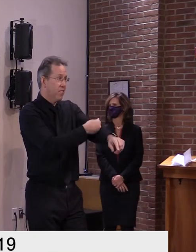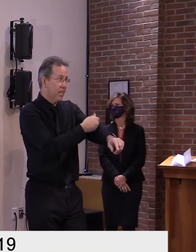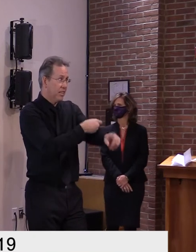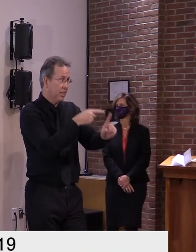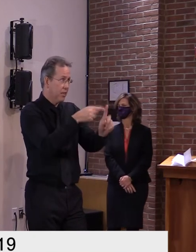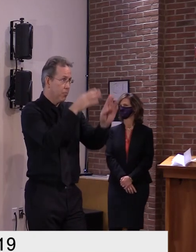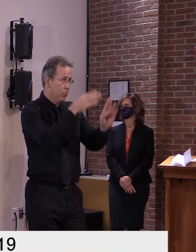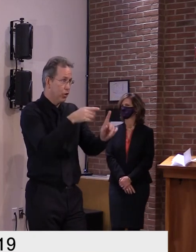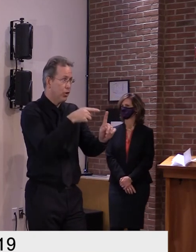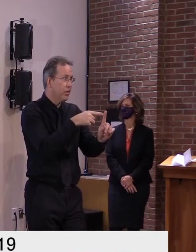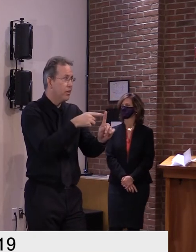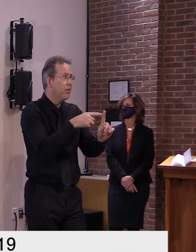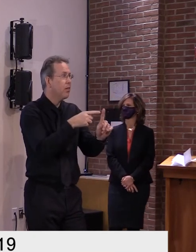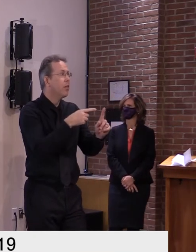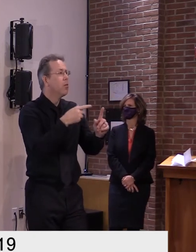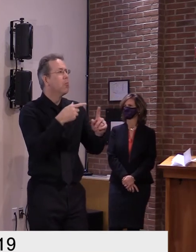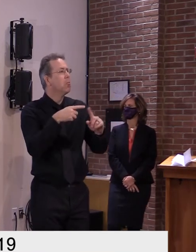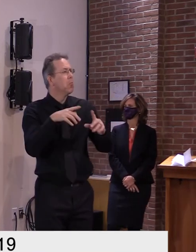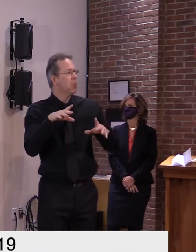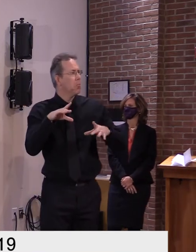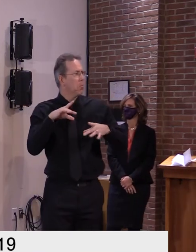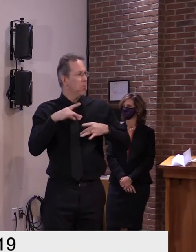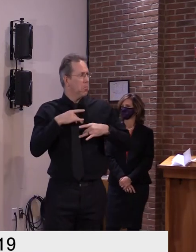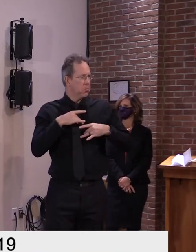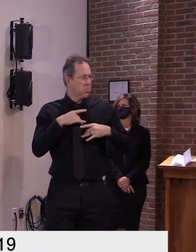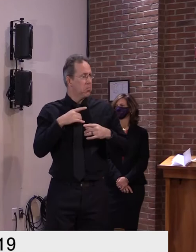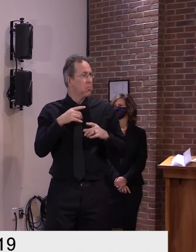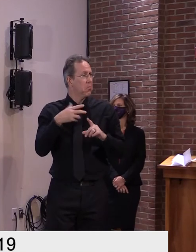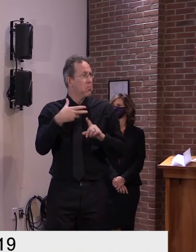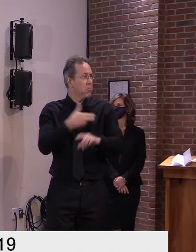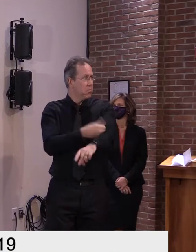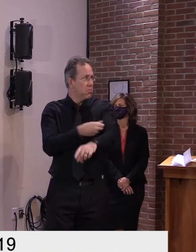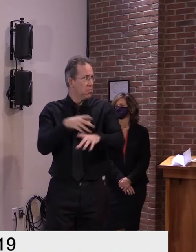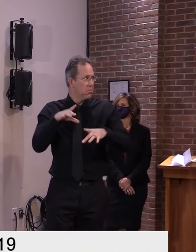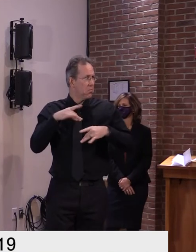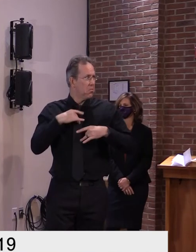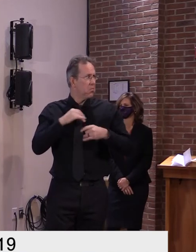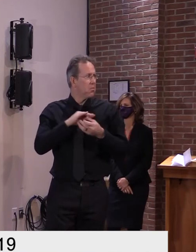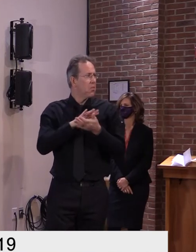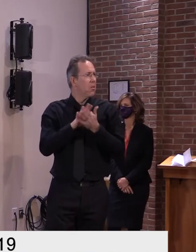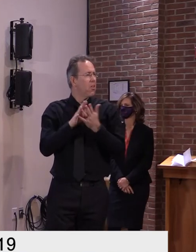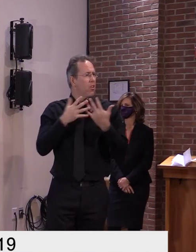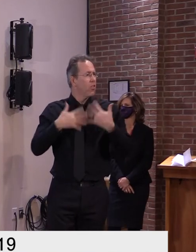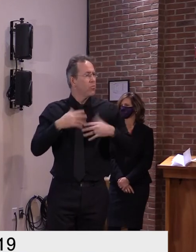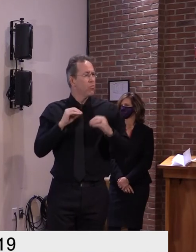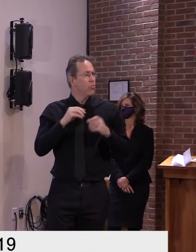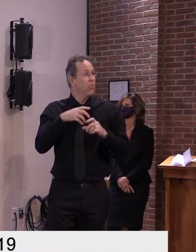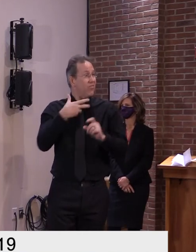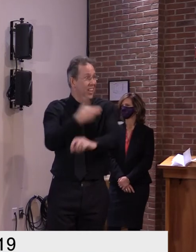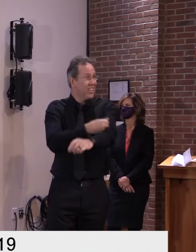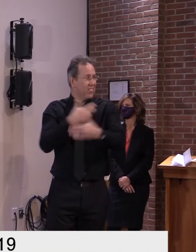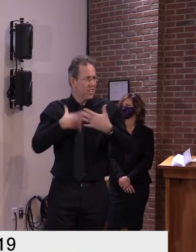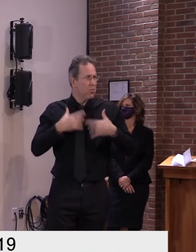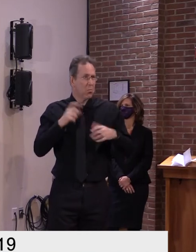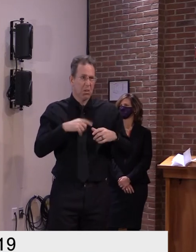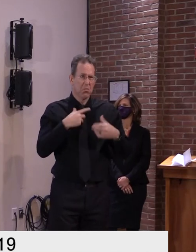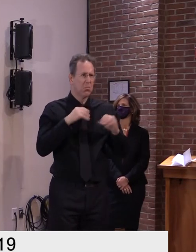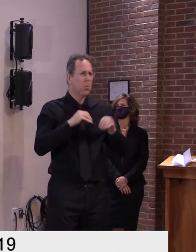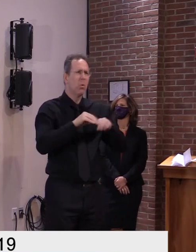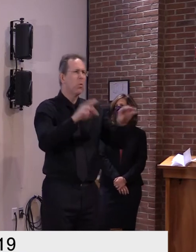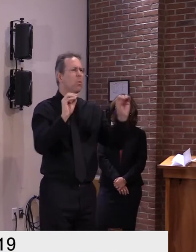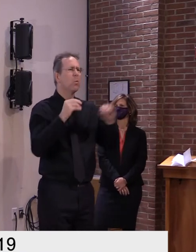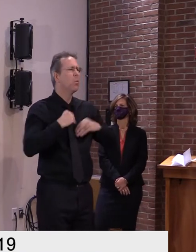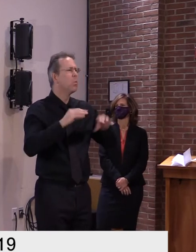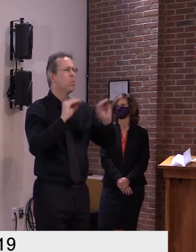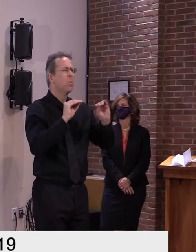killing our small businesses? And you can see part of this on Moderna's clinical study, the protocols on